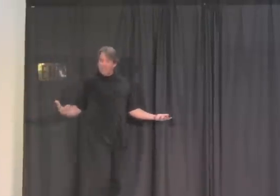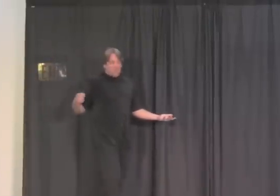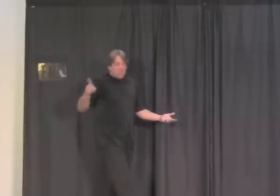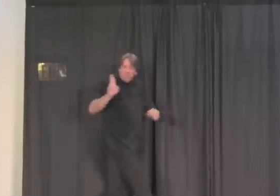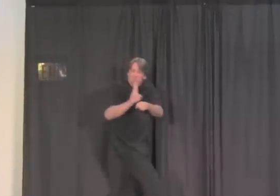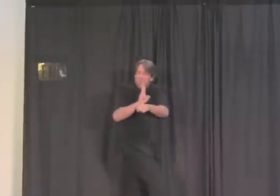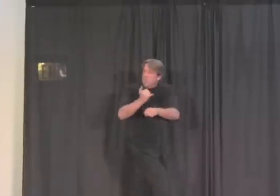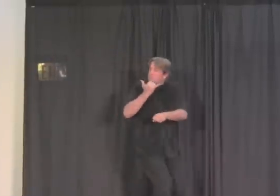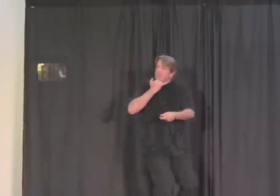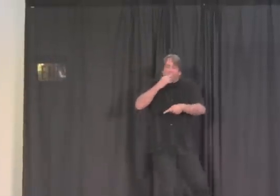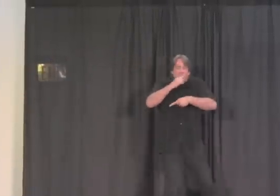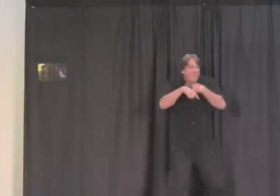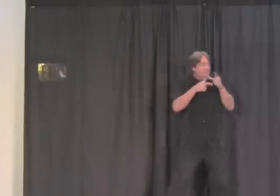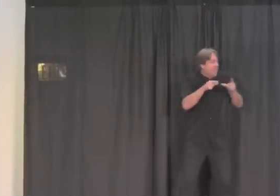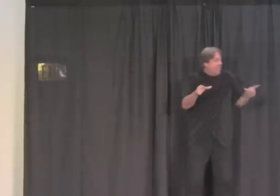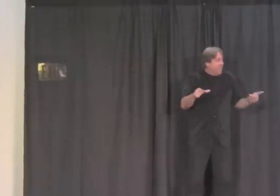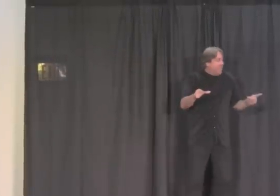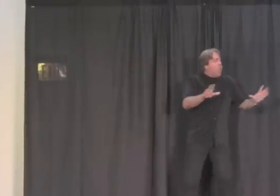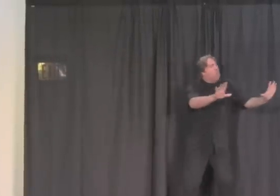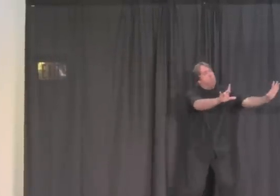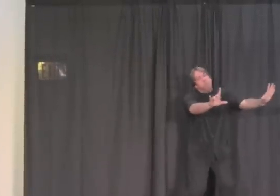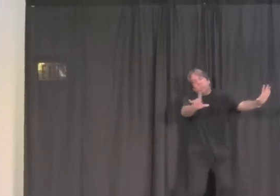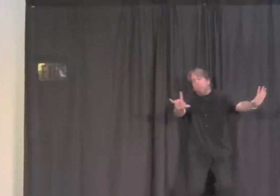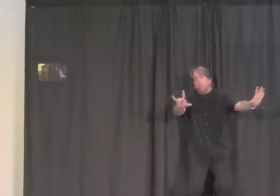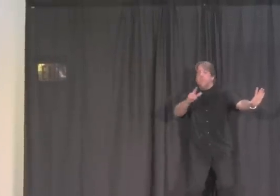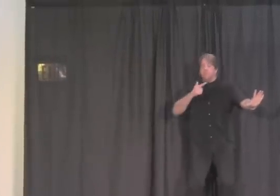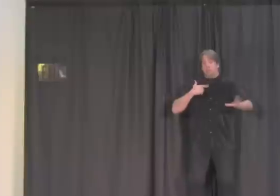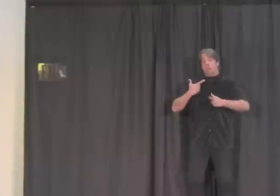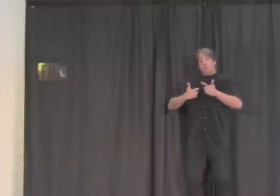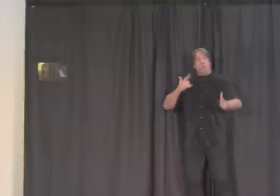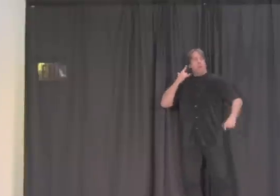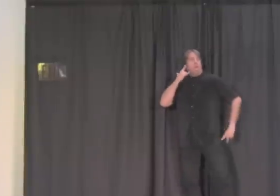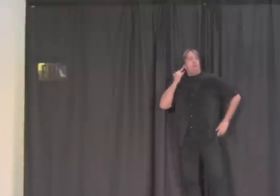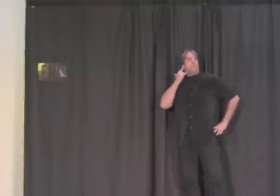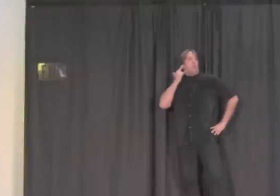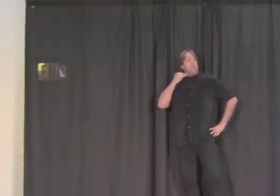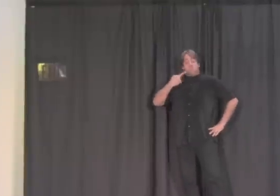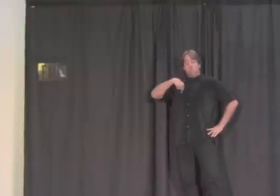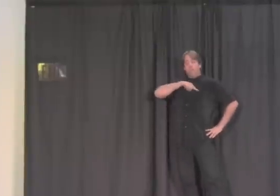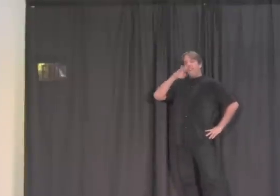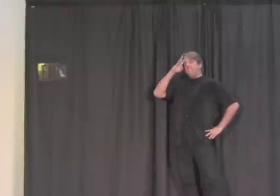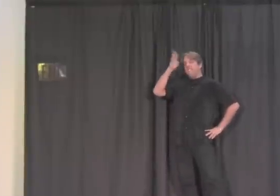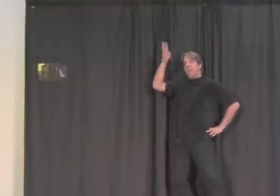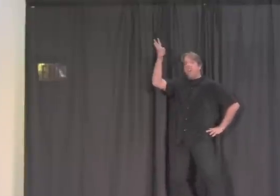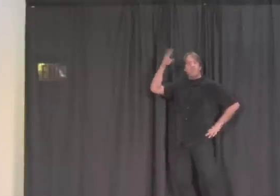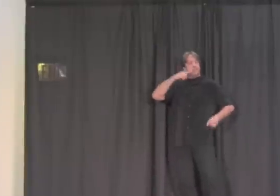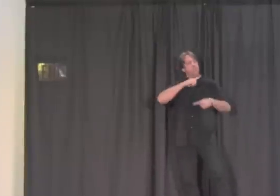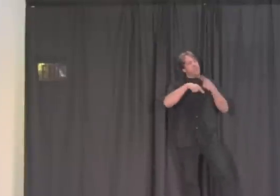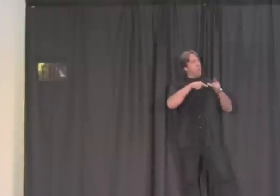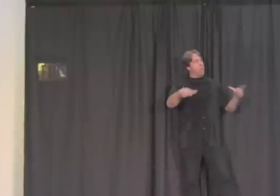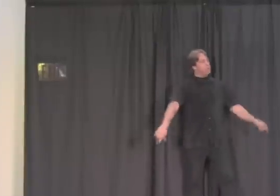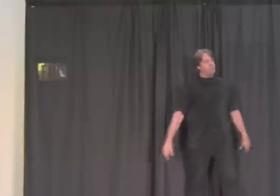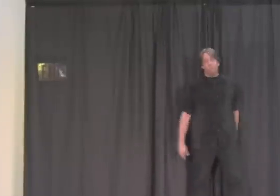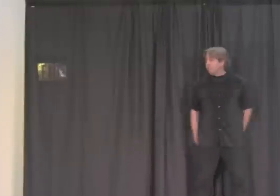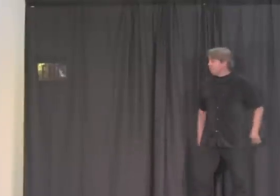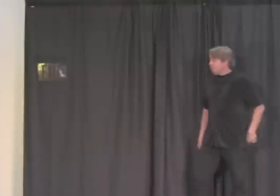know ASL. You're using the wrong sign language. Look, I'm from California. And we invented sign language.